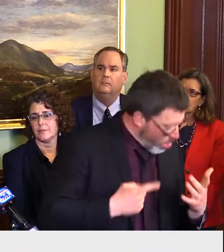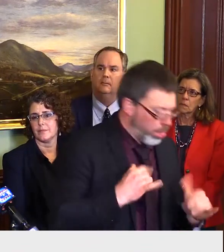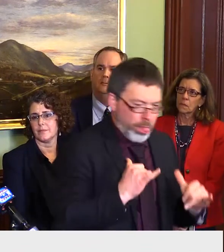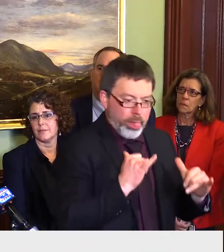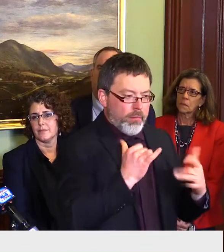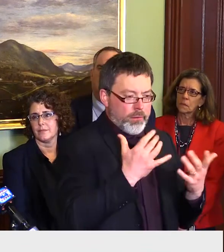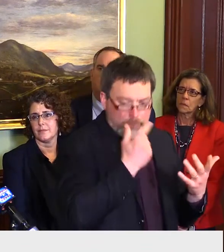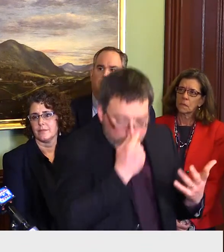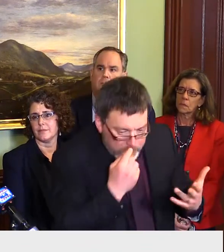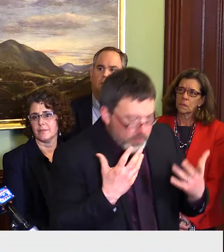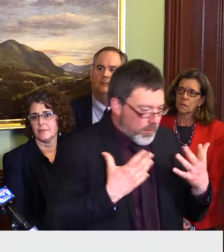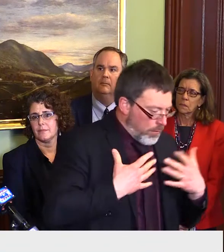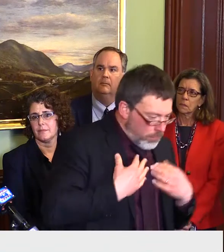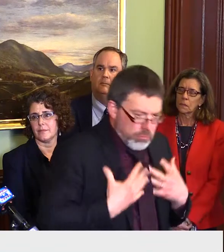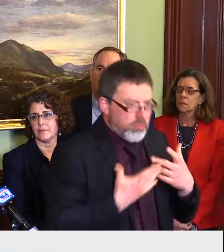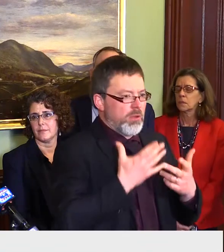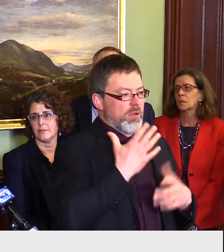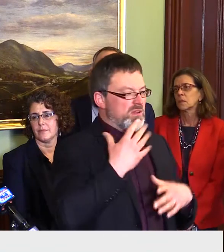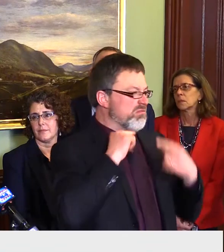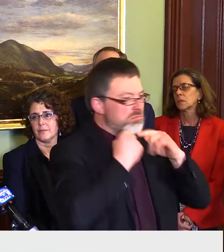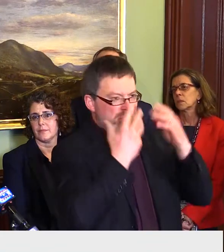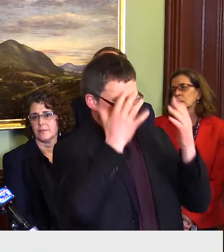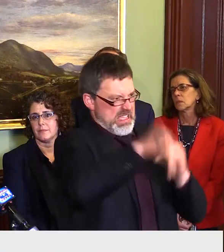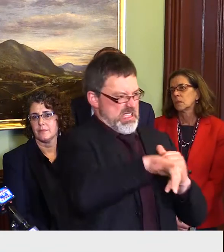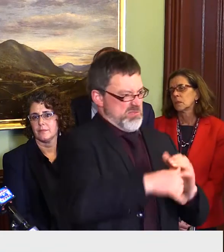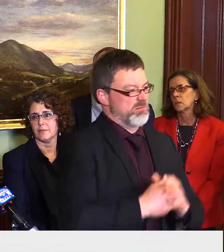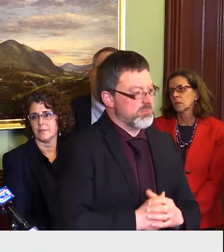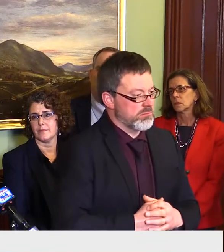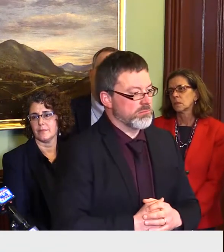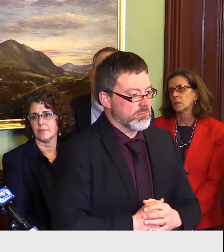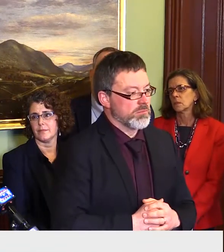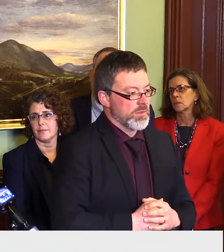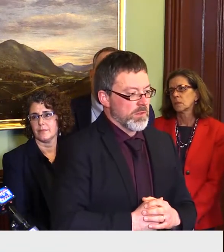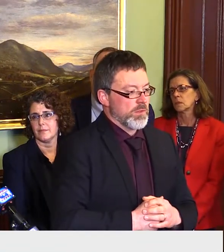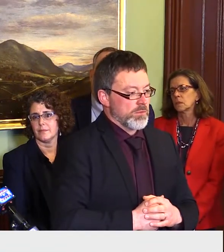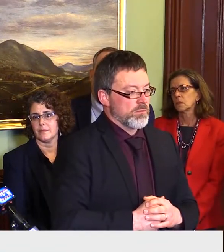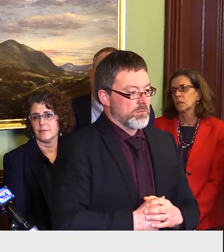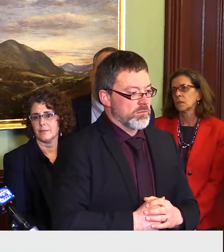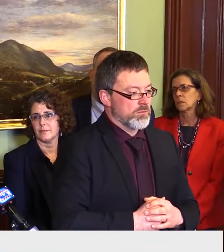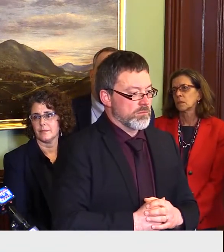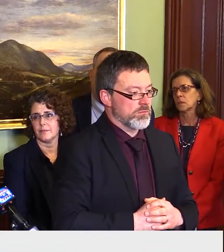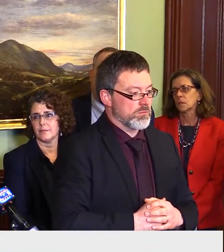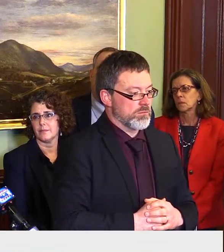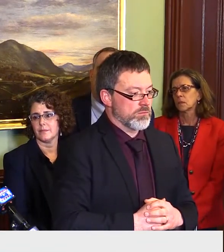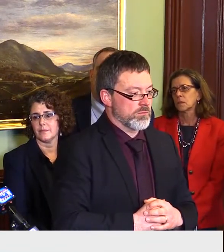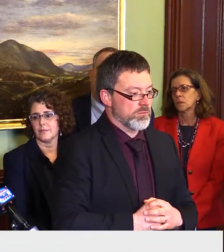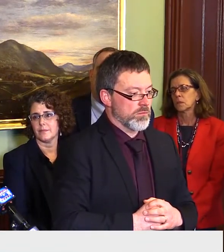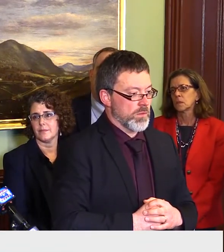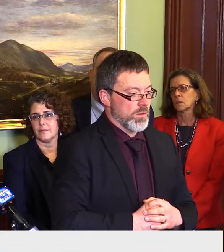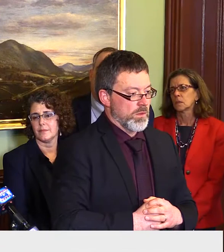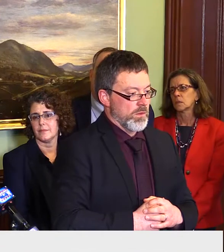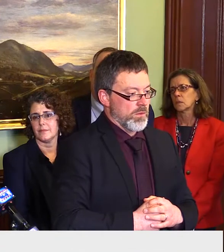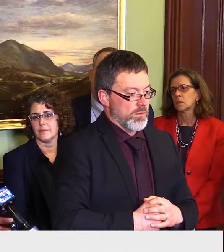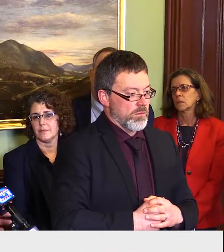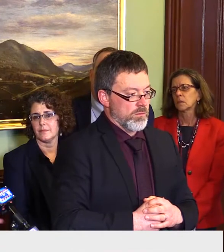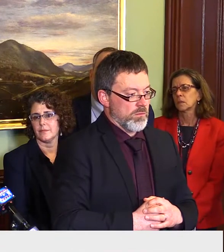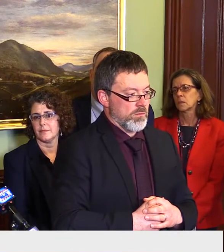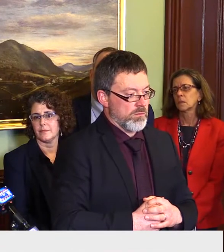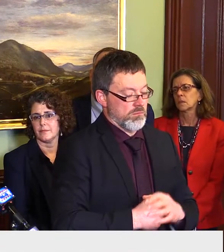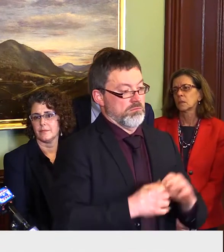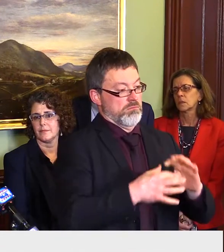is 0.1%, but much less than the human race's prior experience with